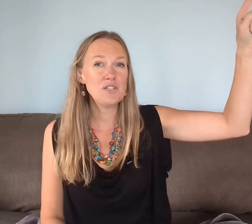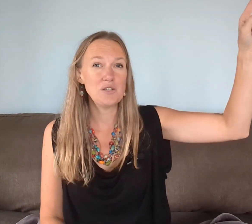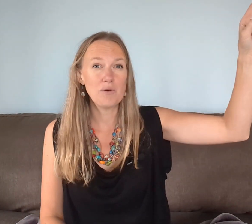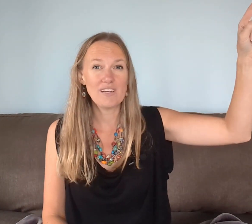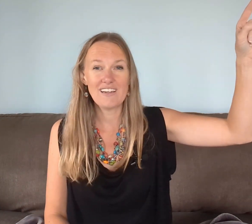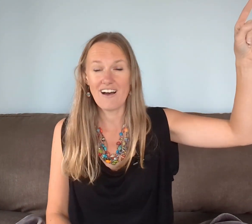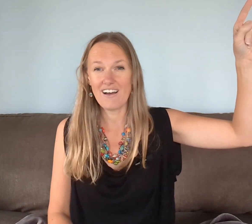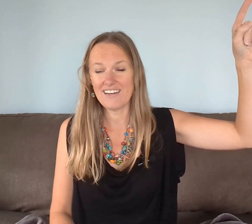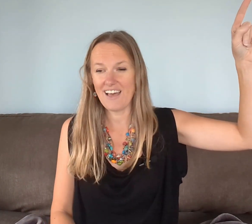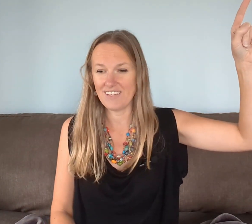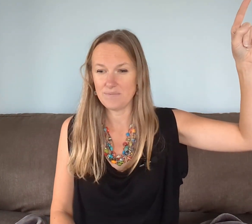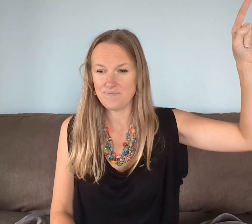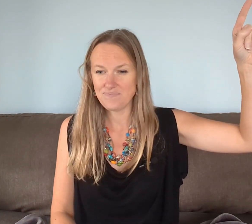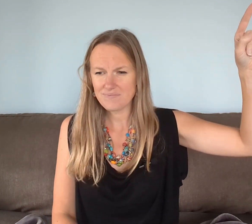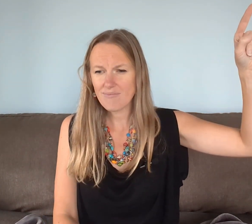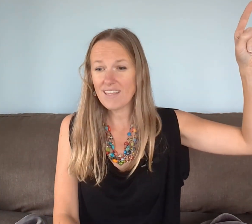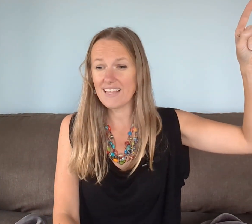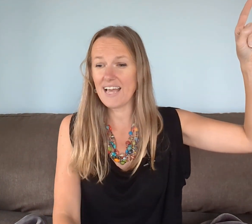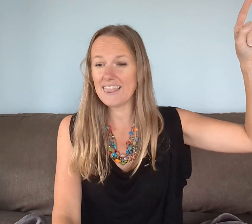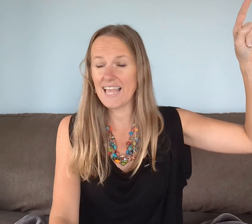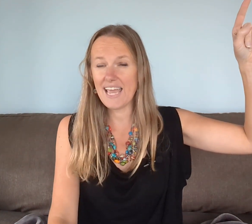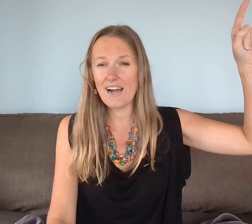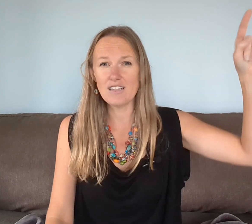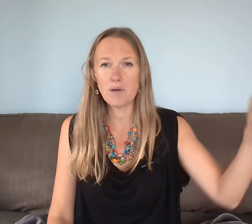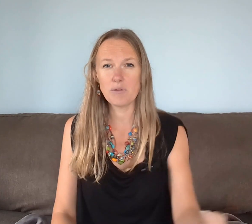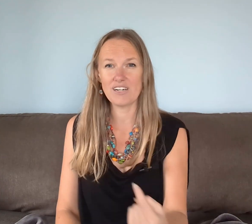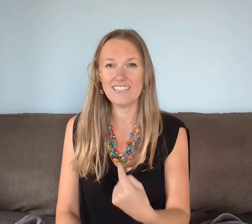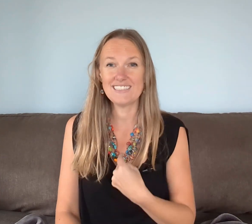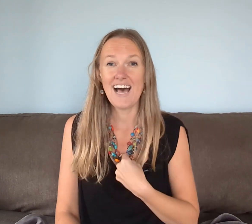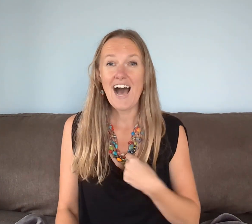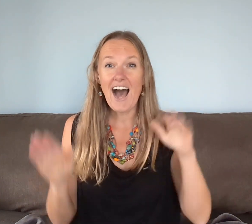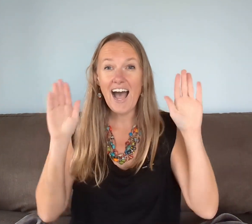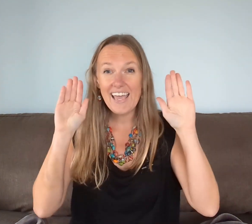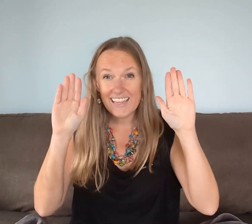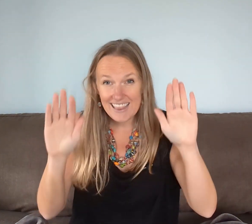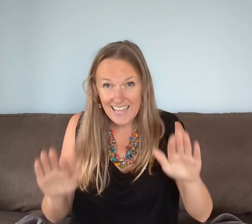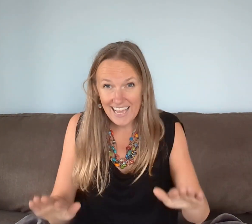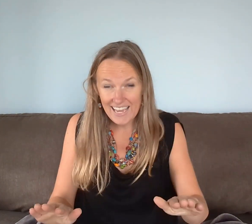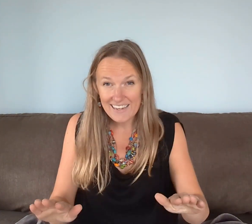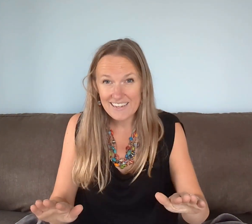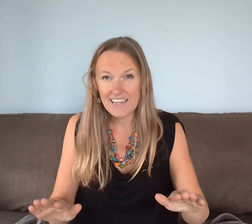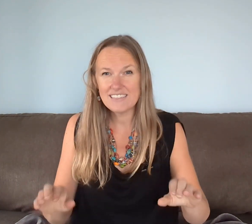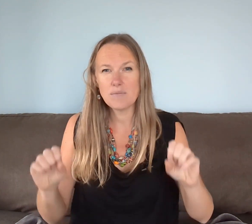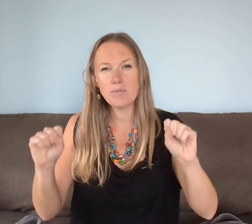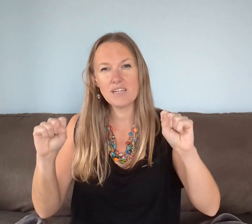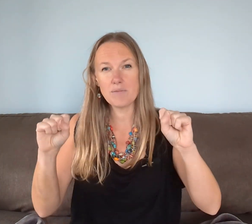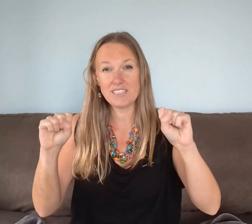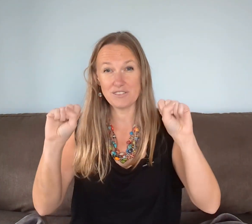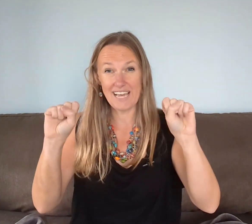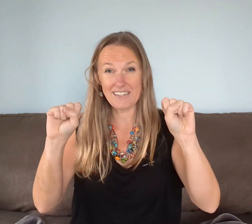you, pointing to God in heaven. And then I lay all of my burdens. I lay, okay? Some people here might do